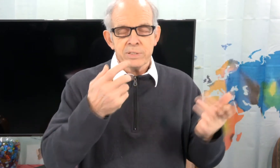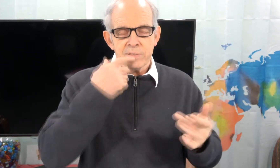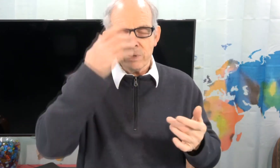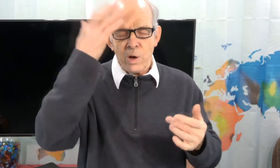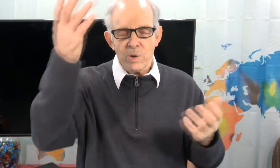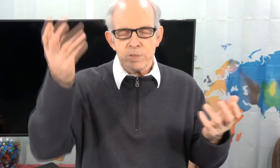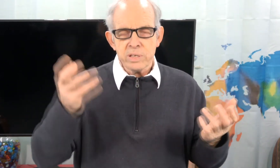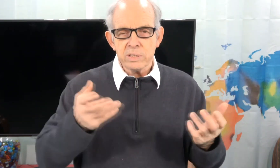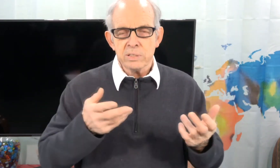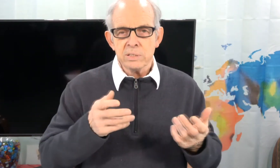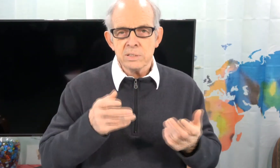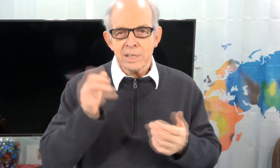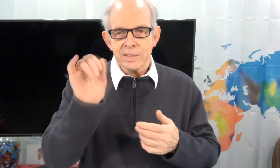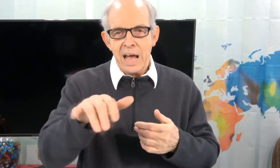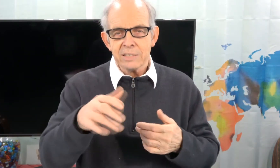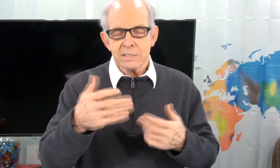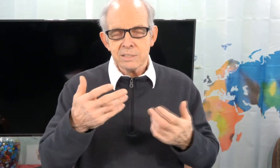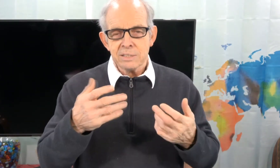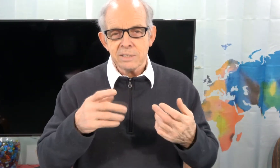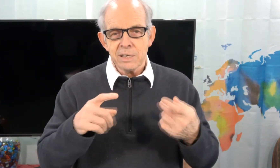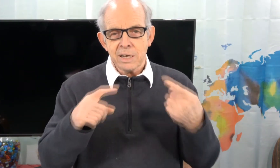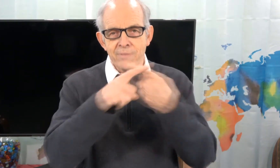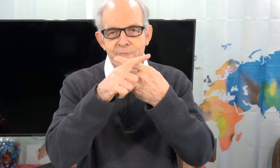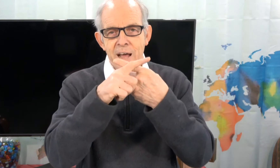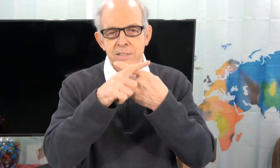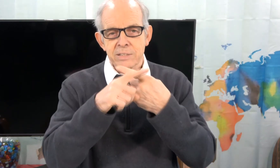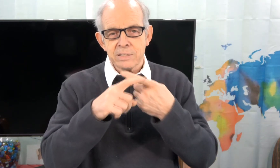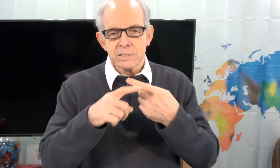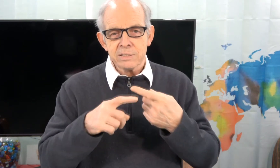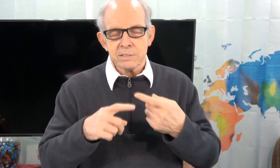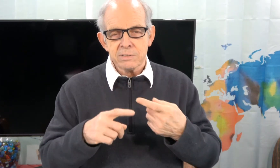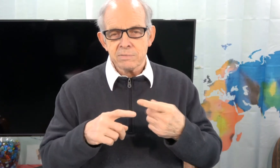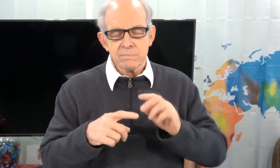He knows that confess.